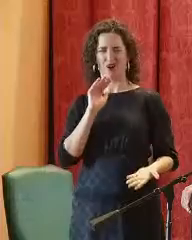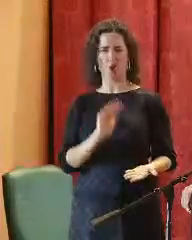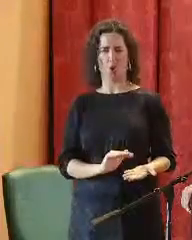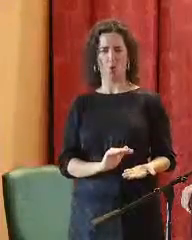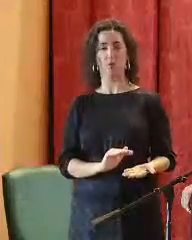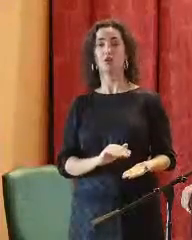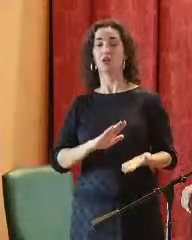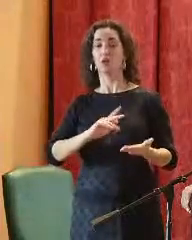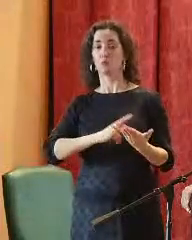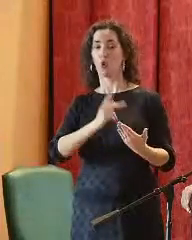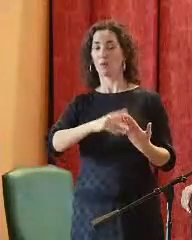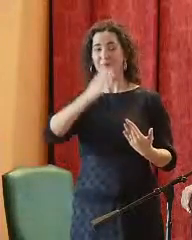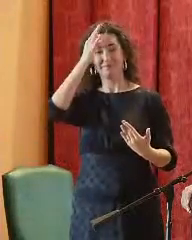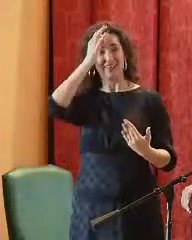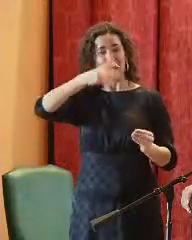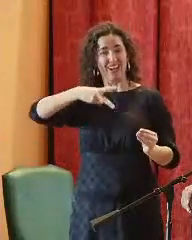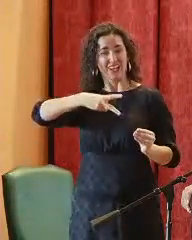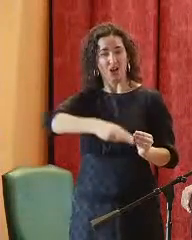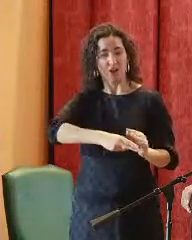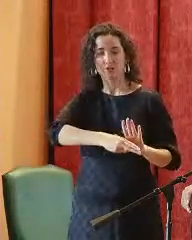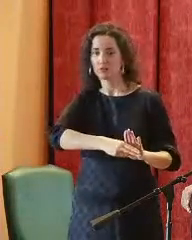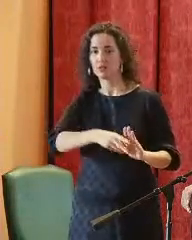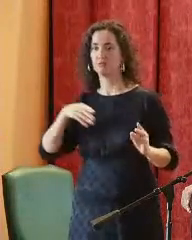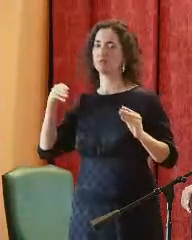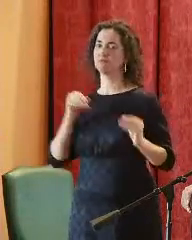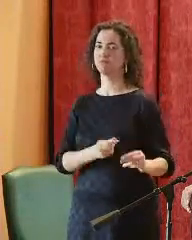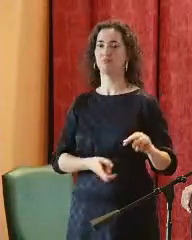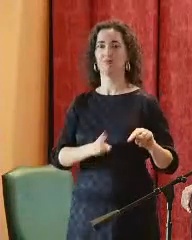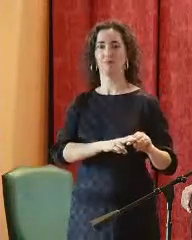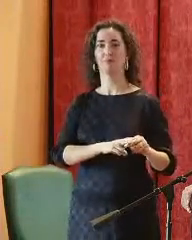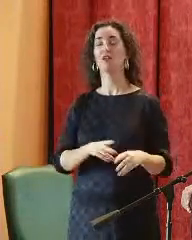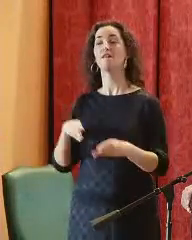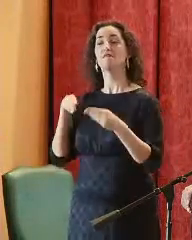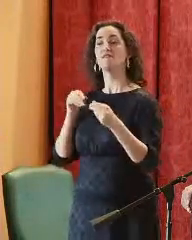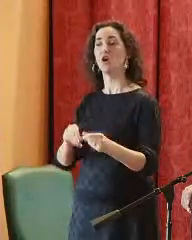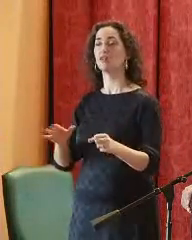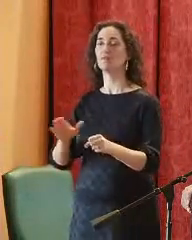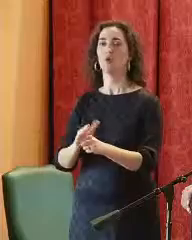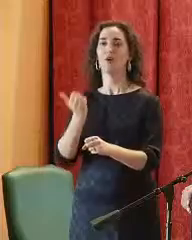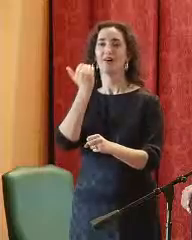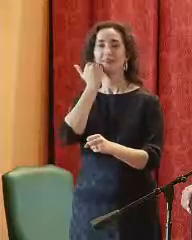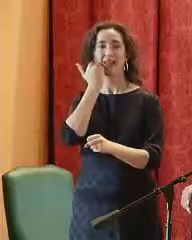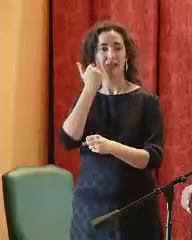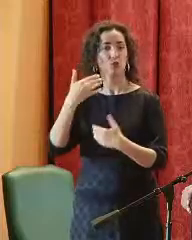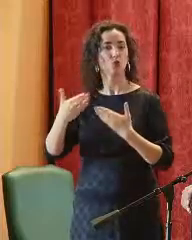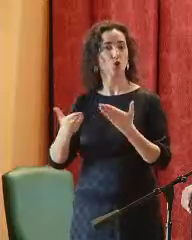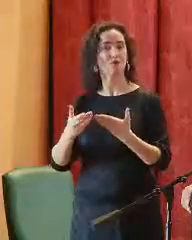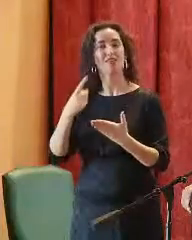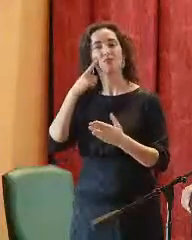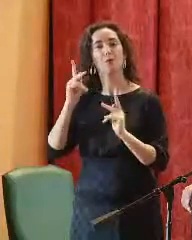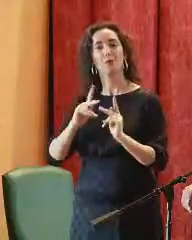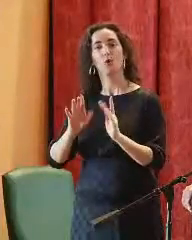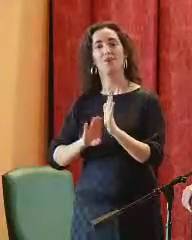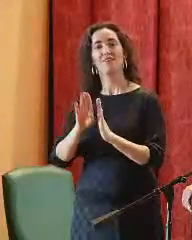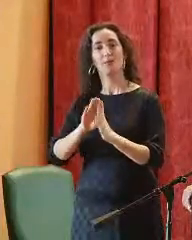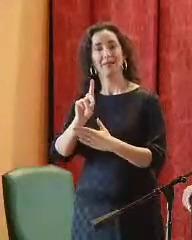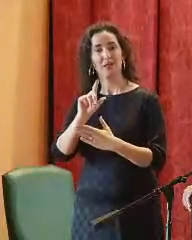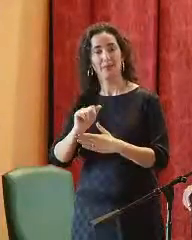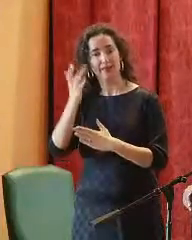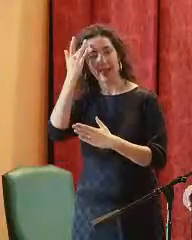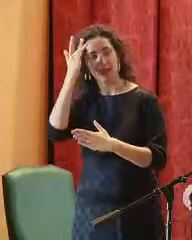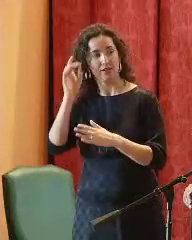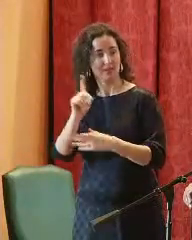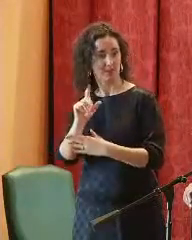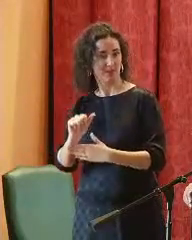being cut completely. We funded comprehensive dental services for people with intellectual and developmental disabilities.